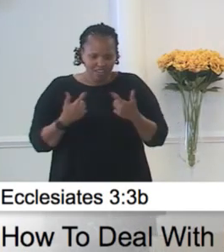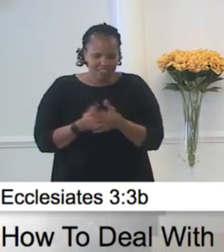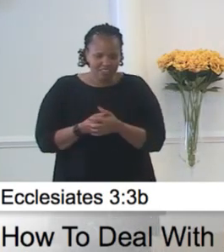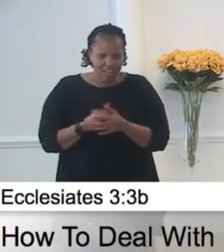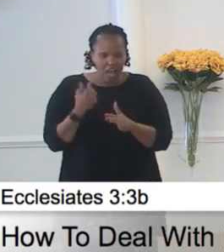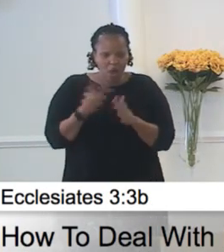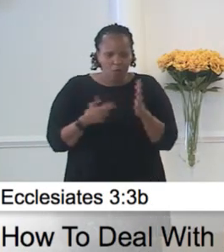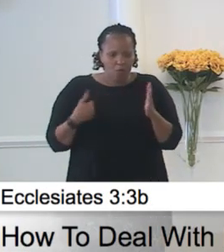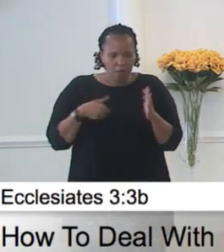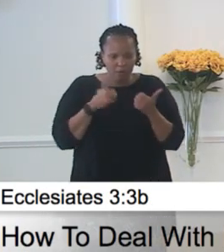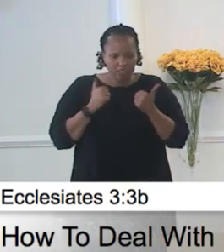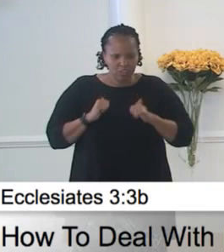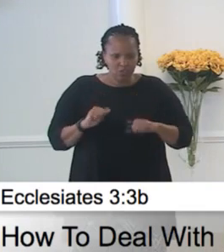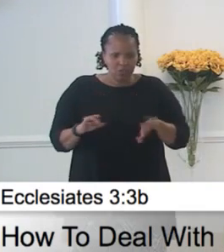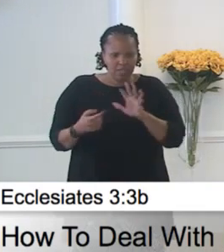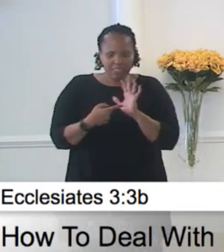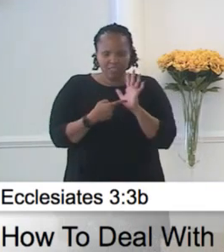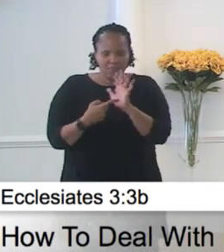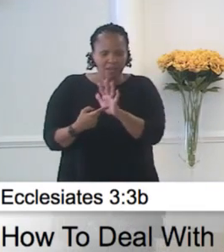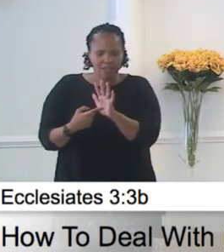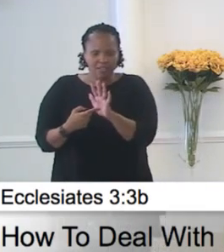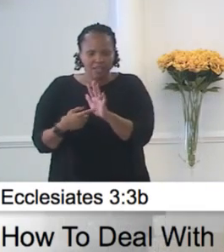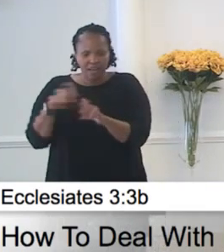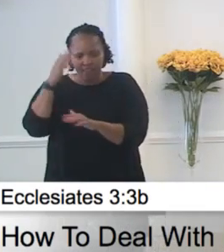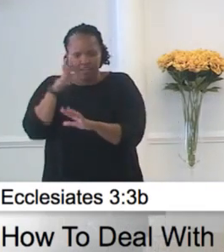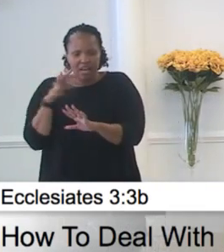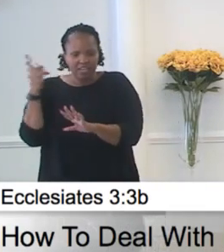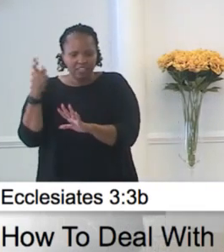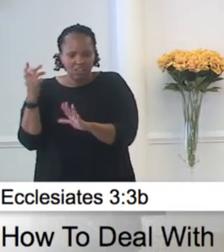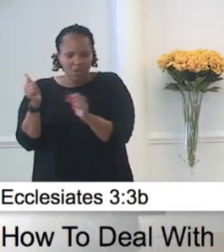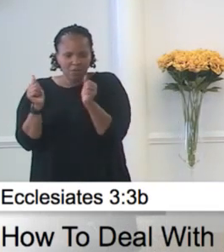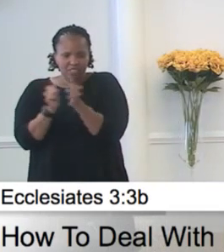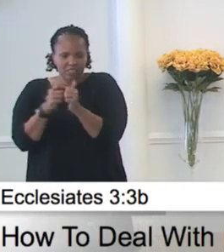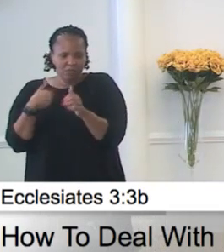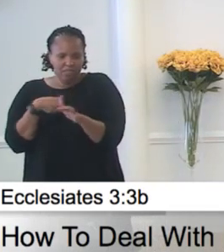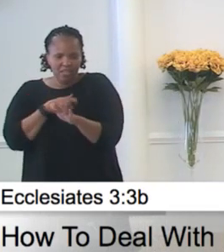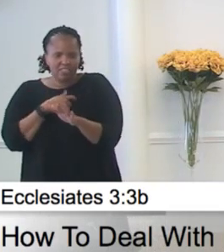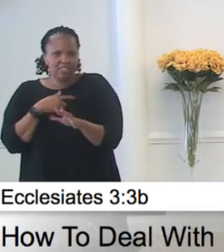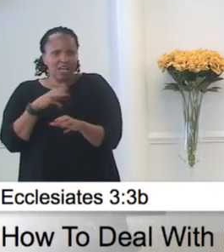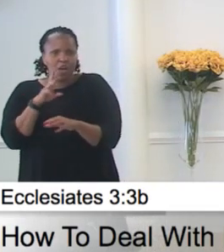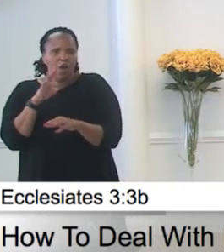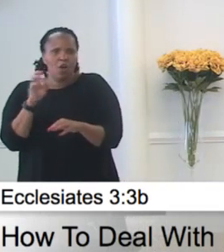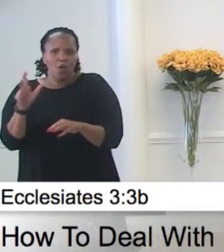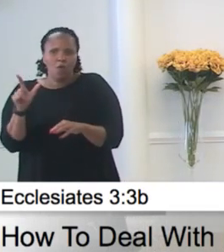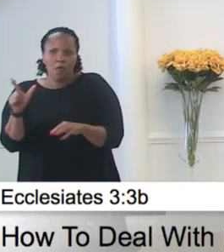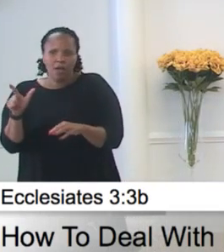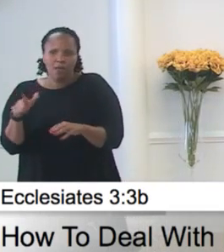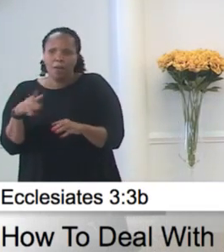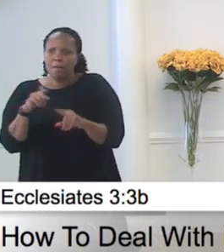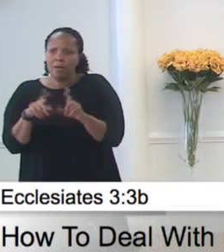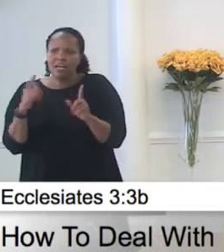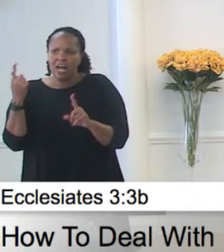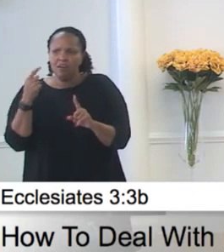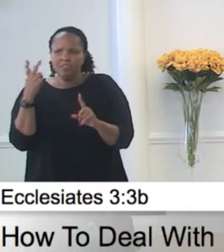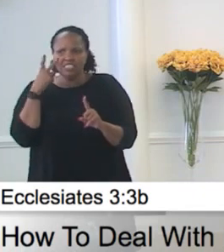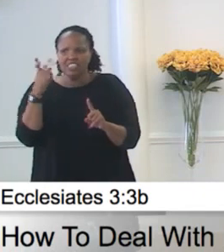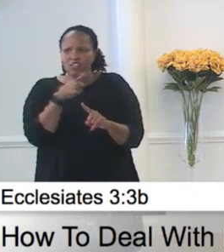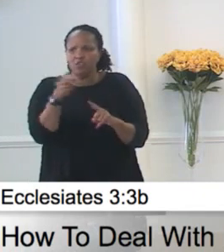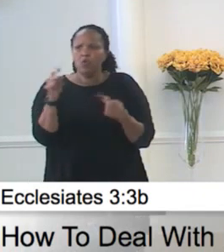And what we try to display is that God is always there. Well, but I only see you when you're